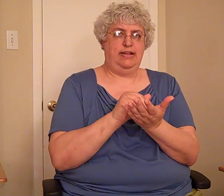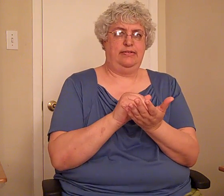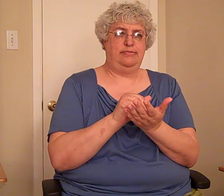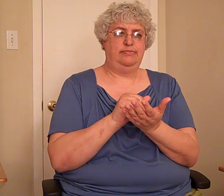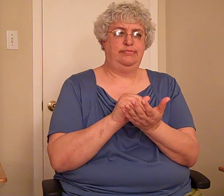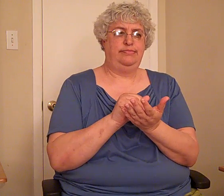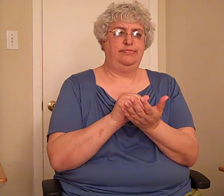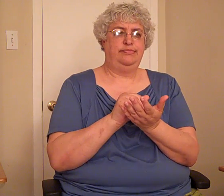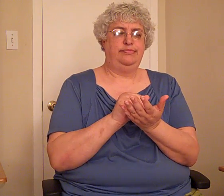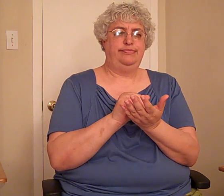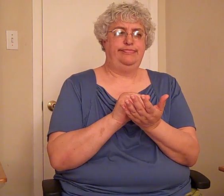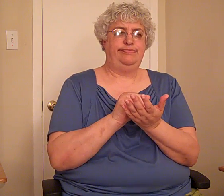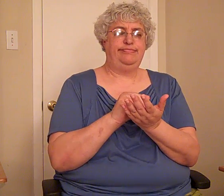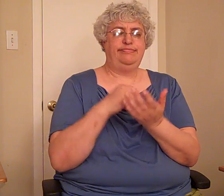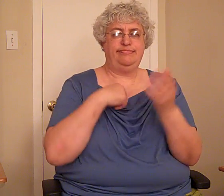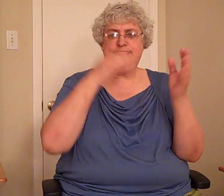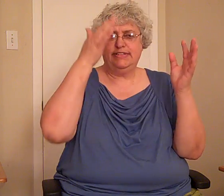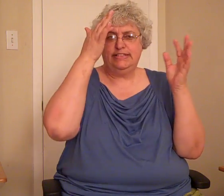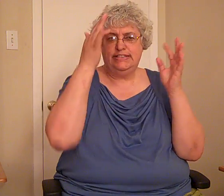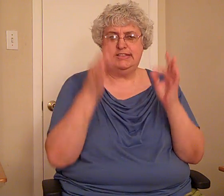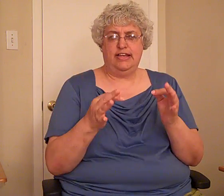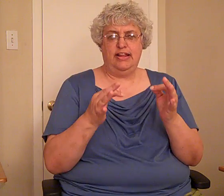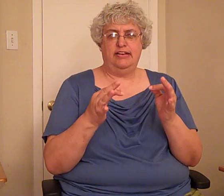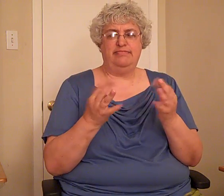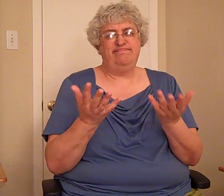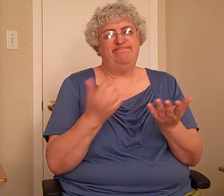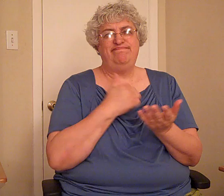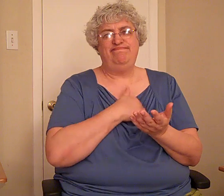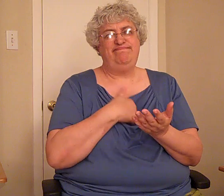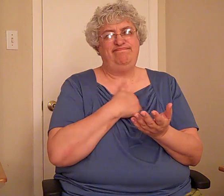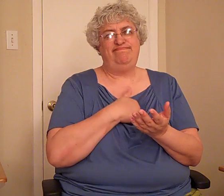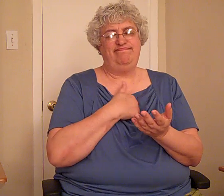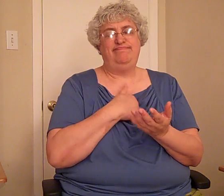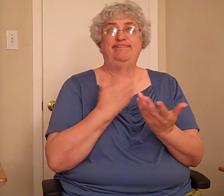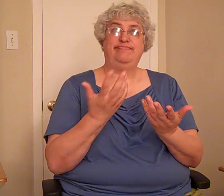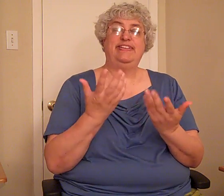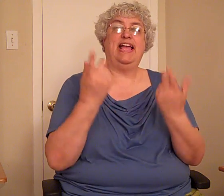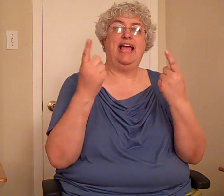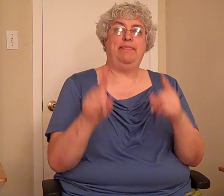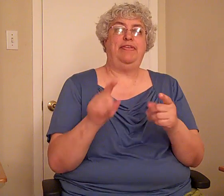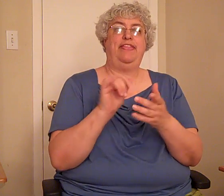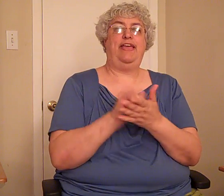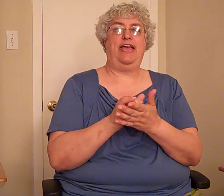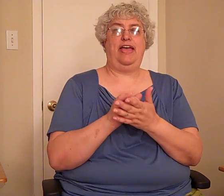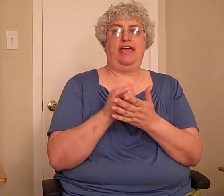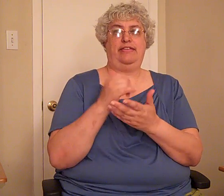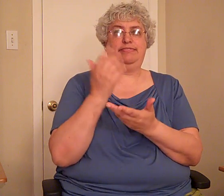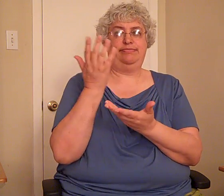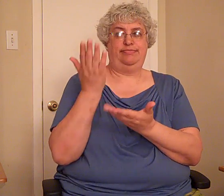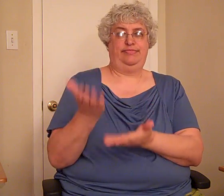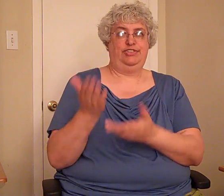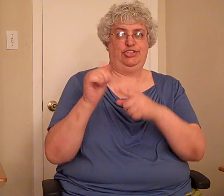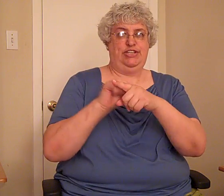And so I decided to, and unfortunately, not unfortunately, it just happened to be that particular training that I did was